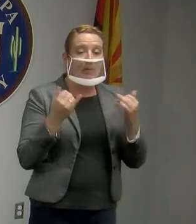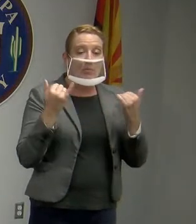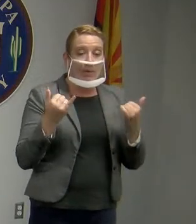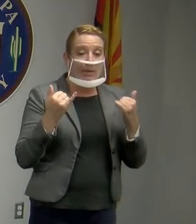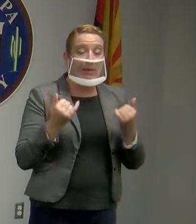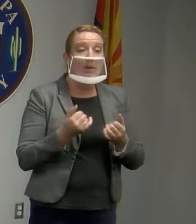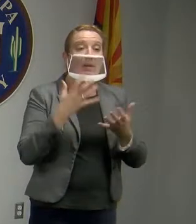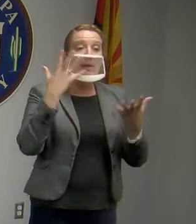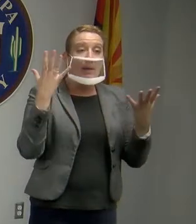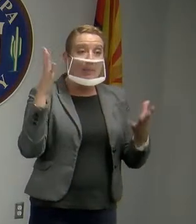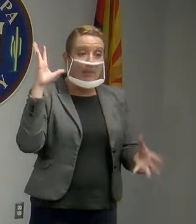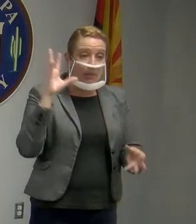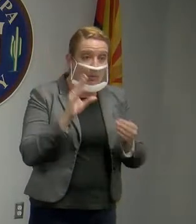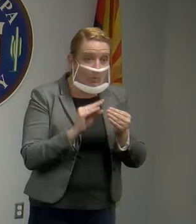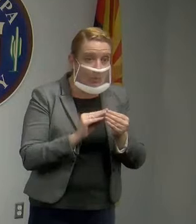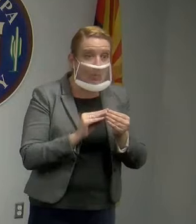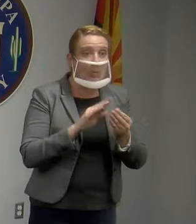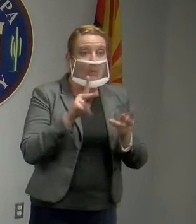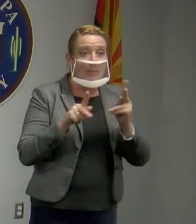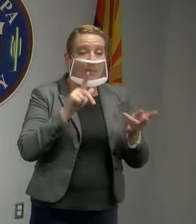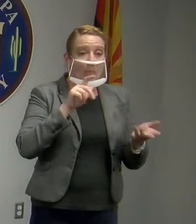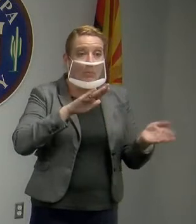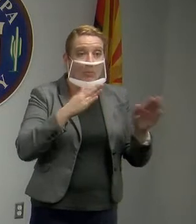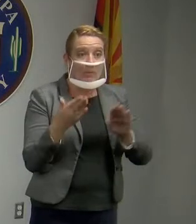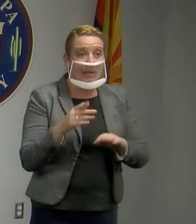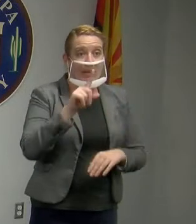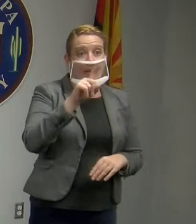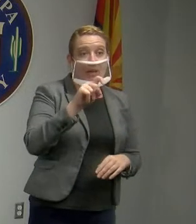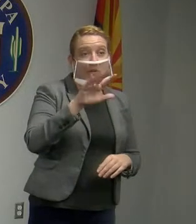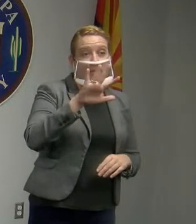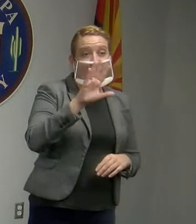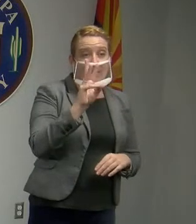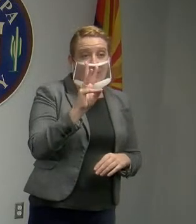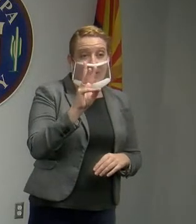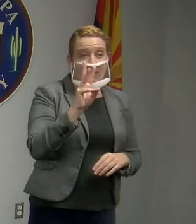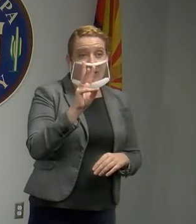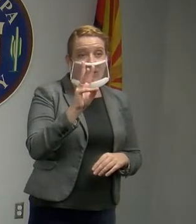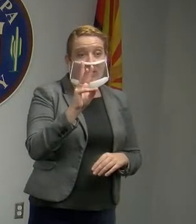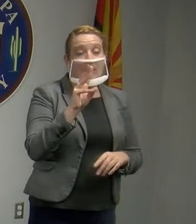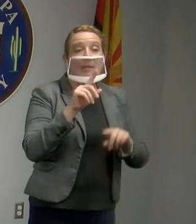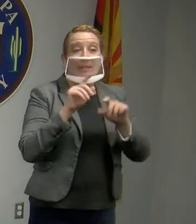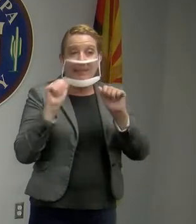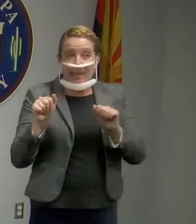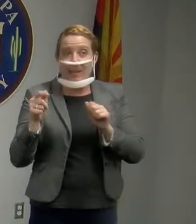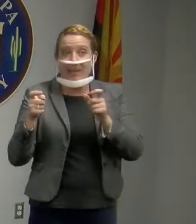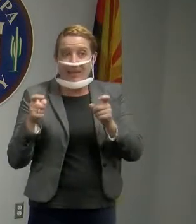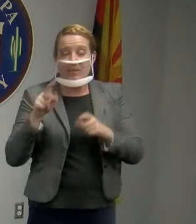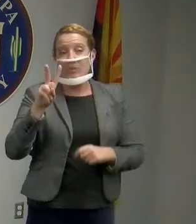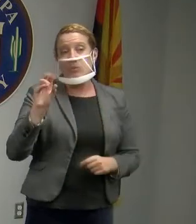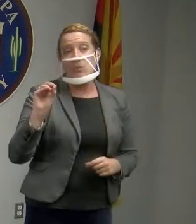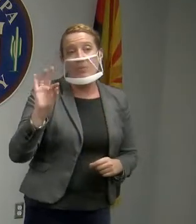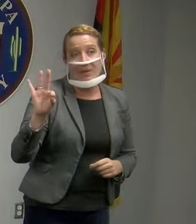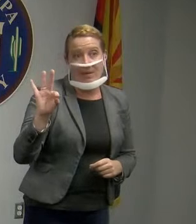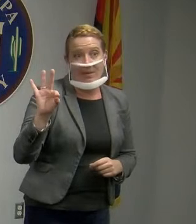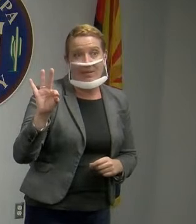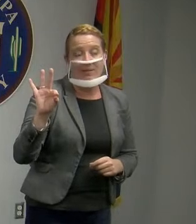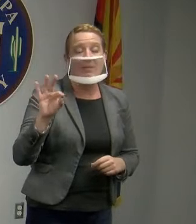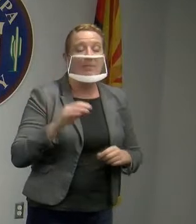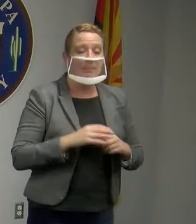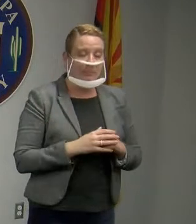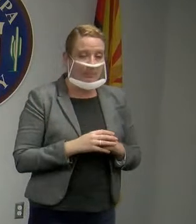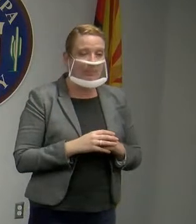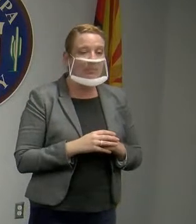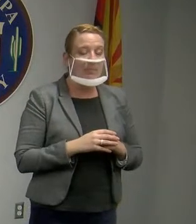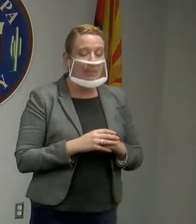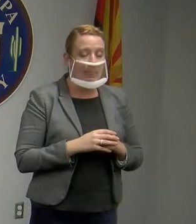156 total decedents out of that 209. So that's 78% of our total capacity. That being said, that